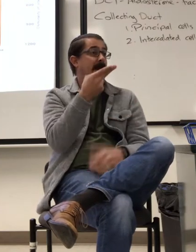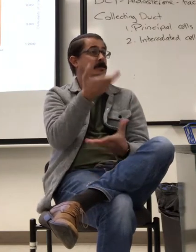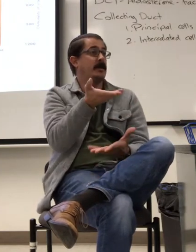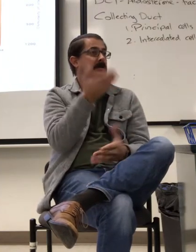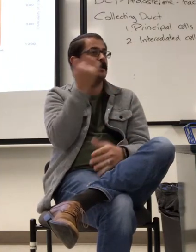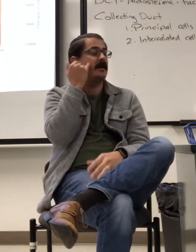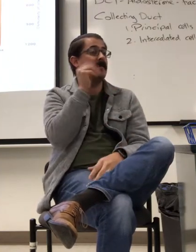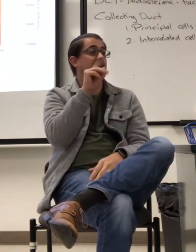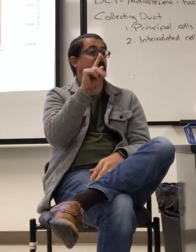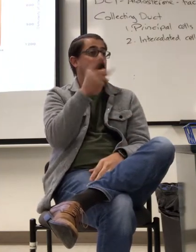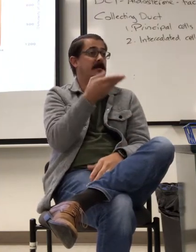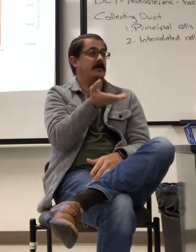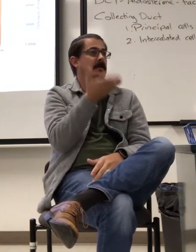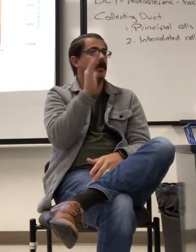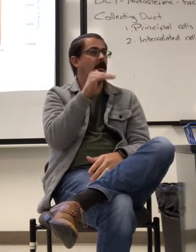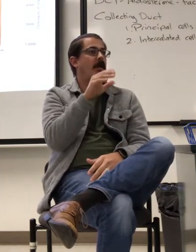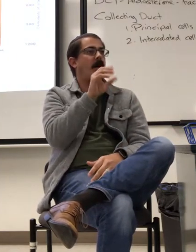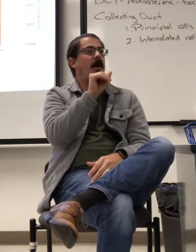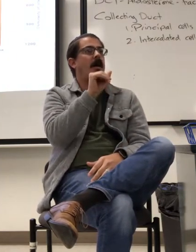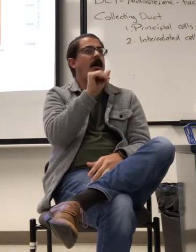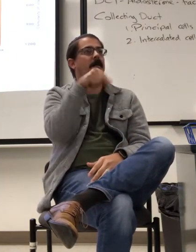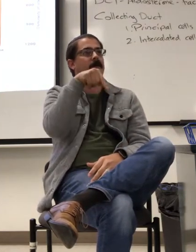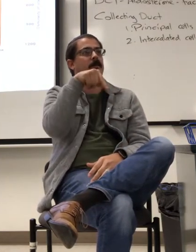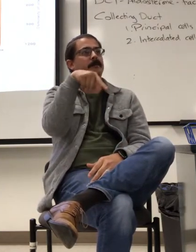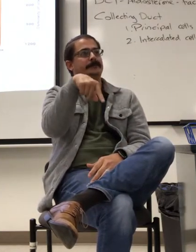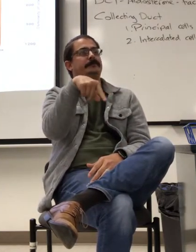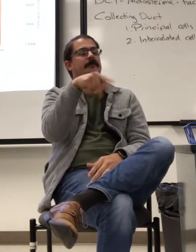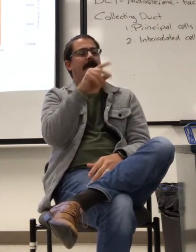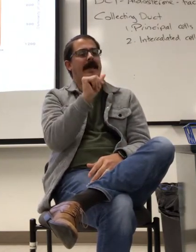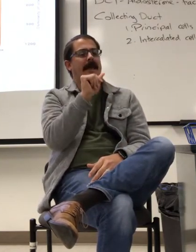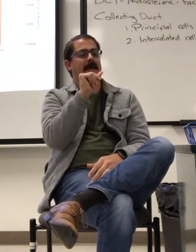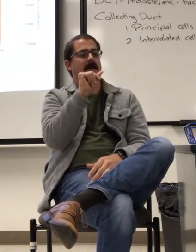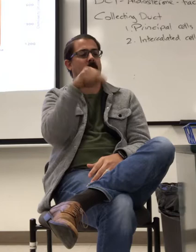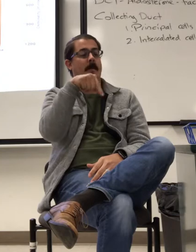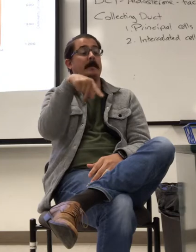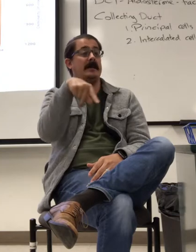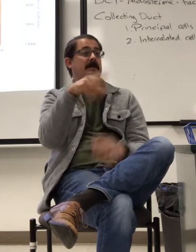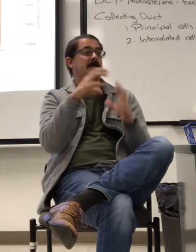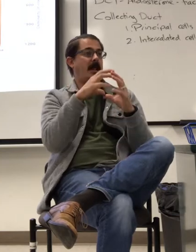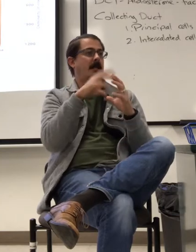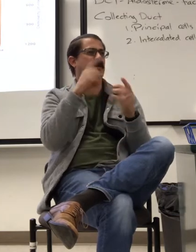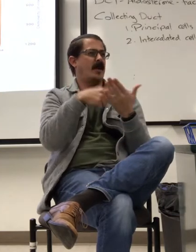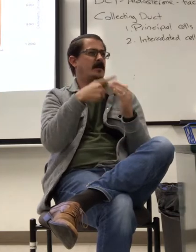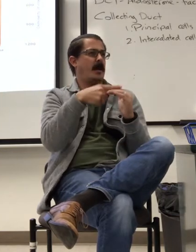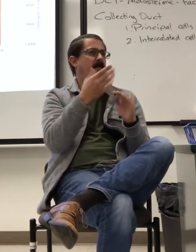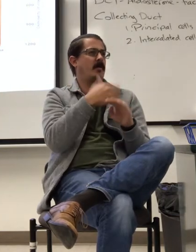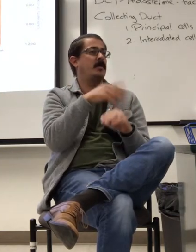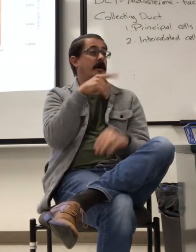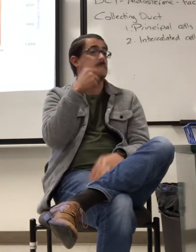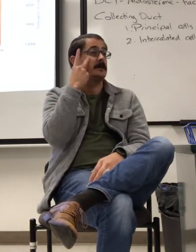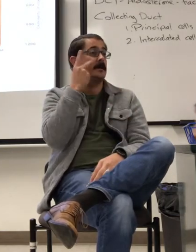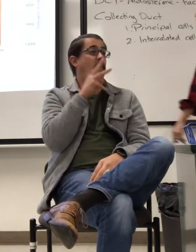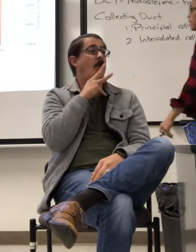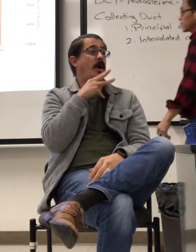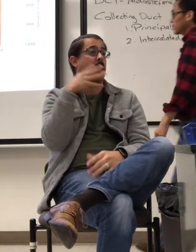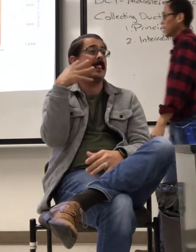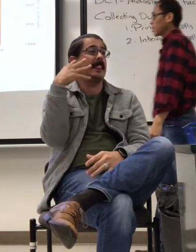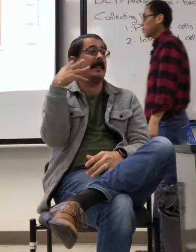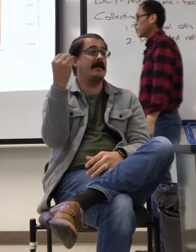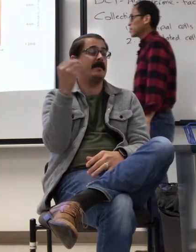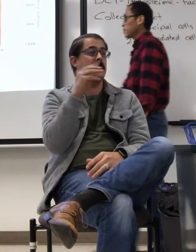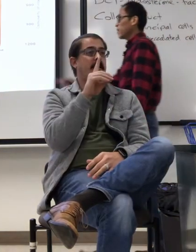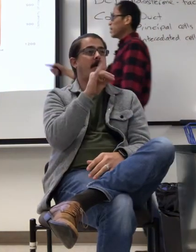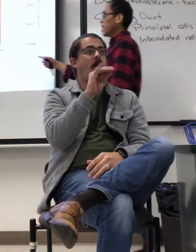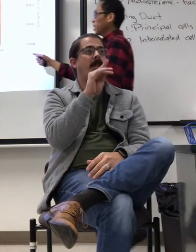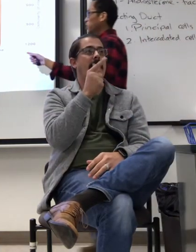it'll mobilize those aquaporin cells that we talked about before. And you can see water leaving the collecting duct